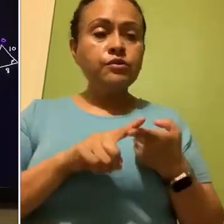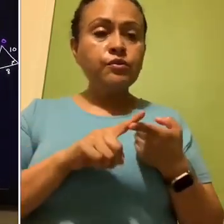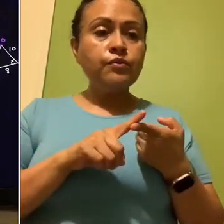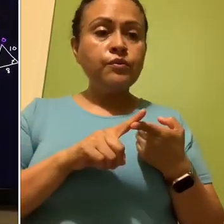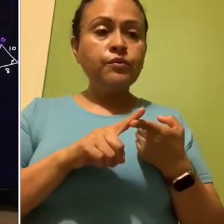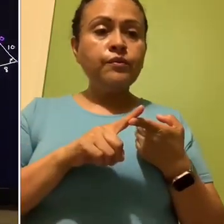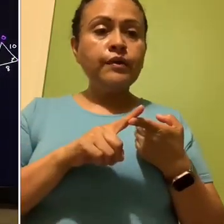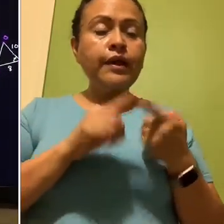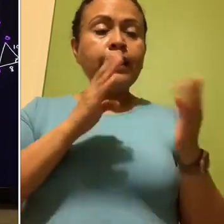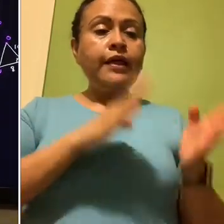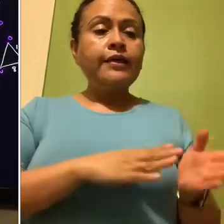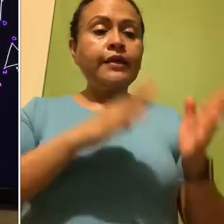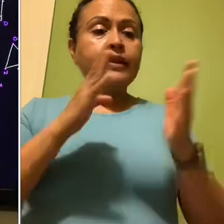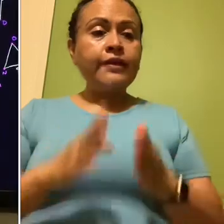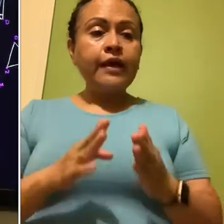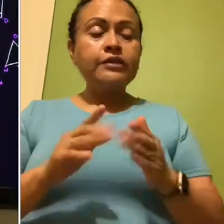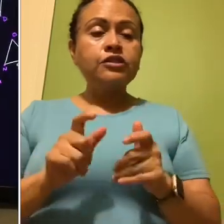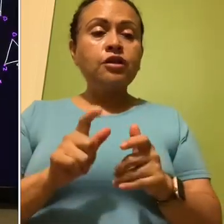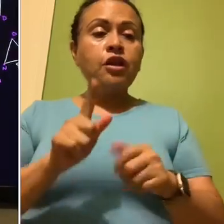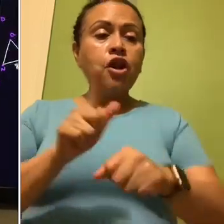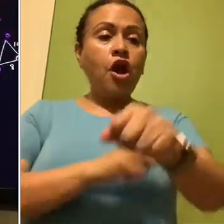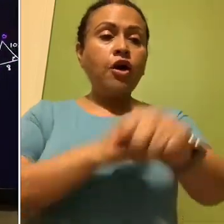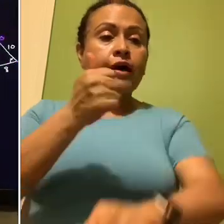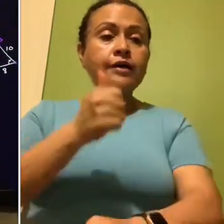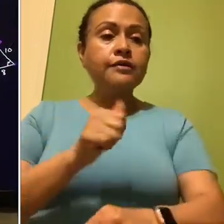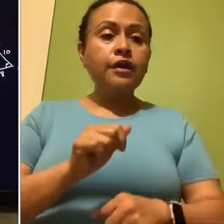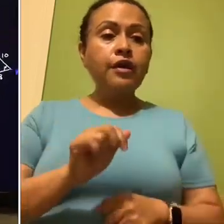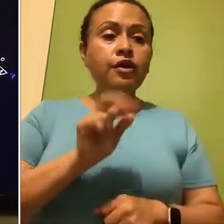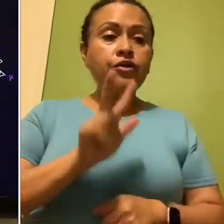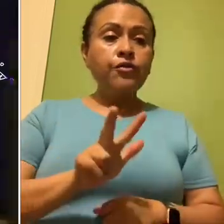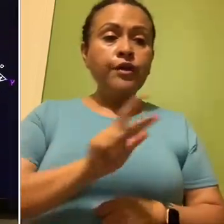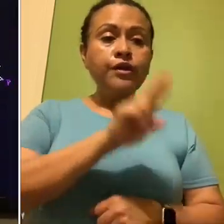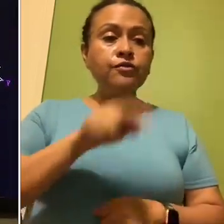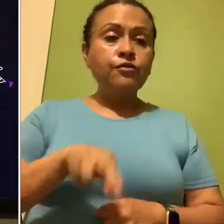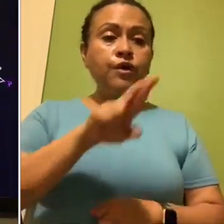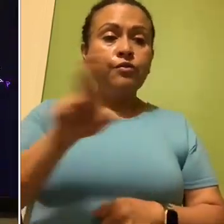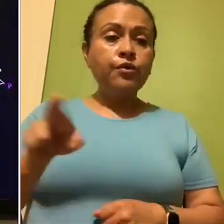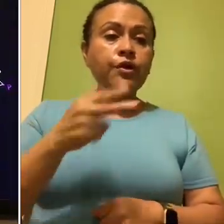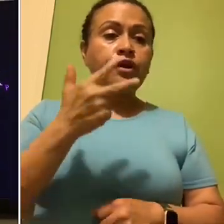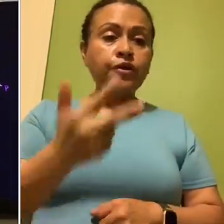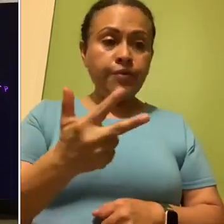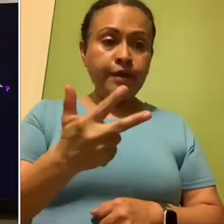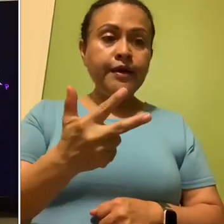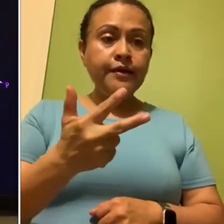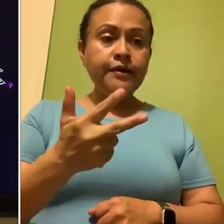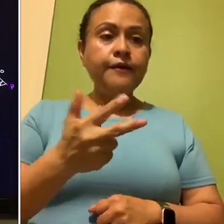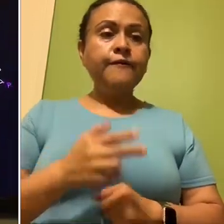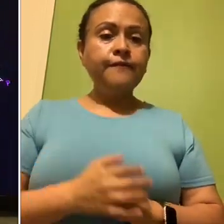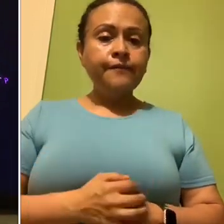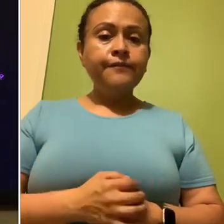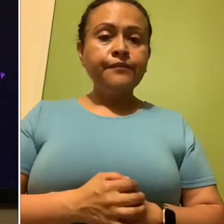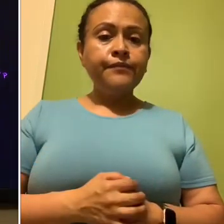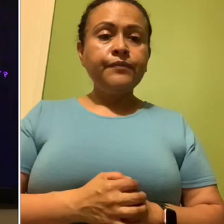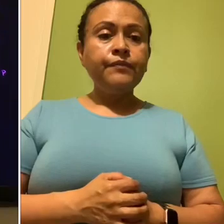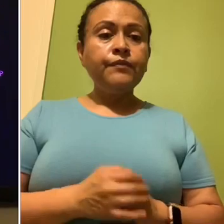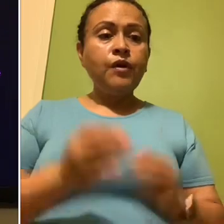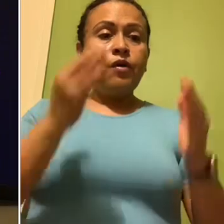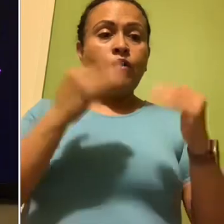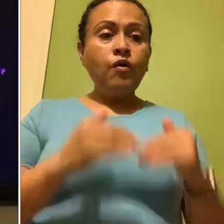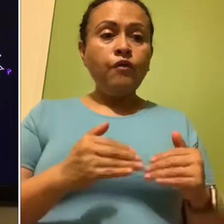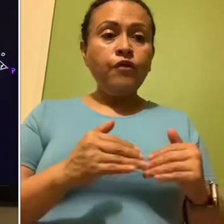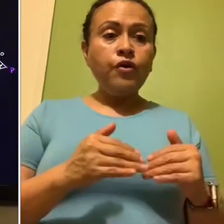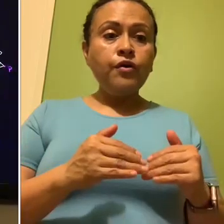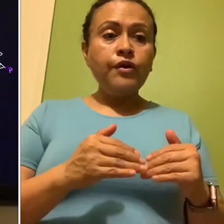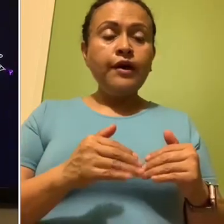equal to the next longest side over here is 3 square roots of 3 is equal to 3 square roots of